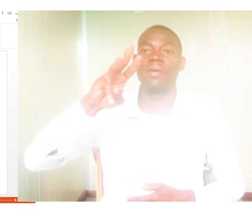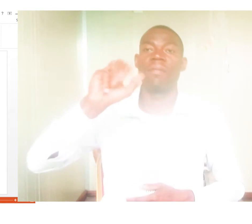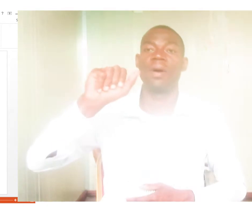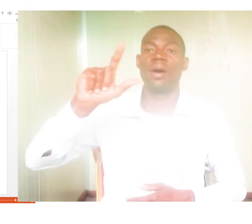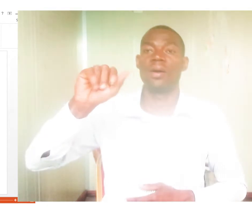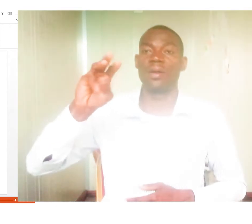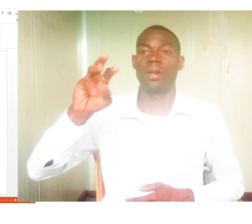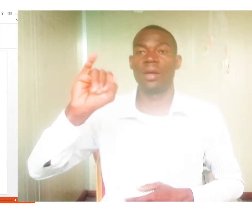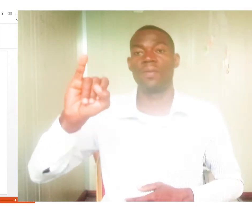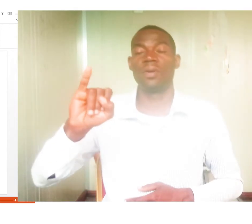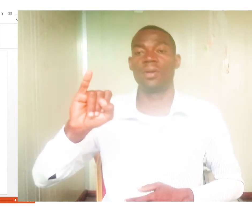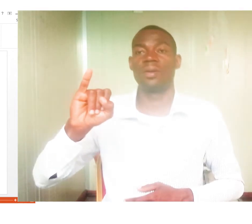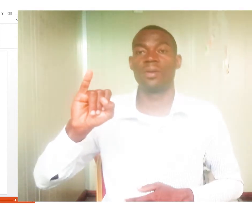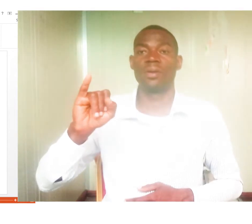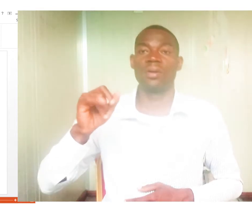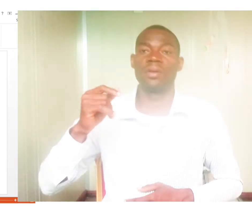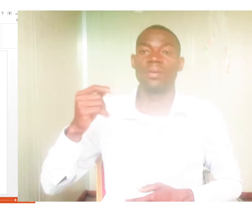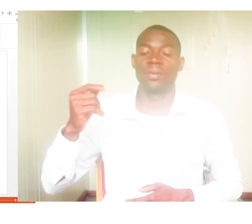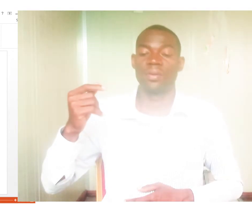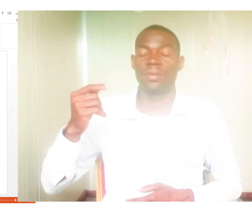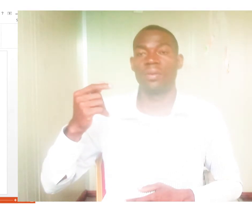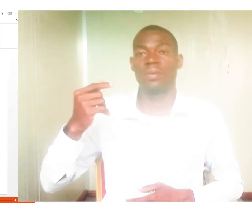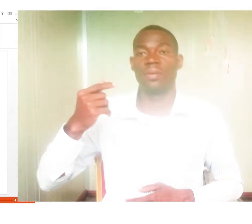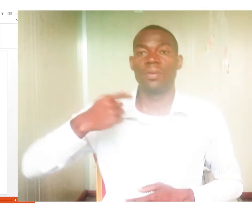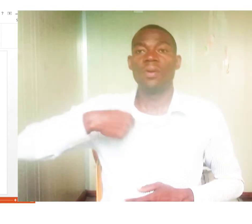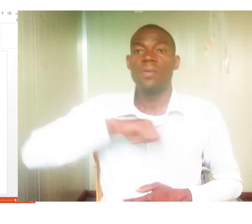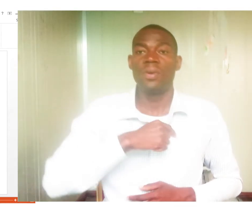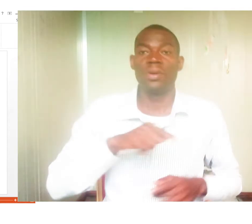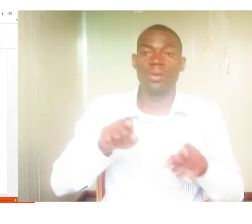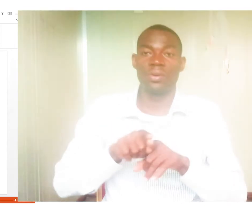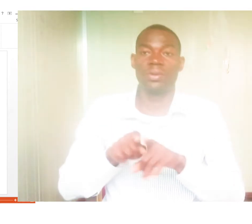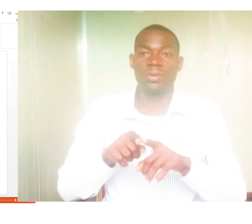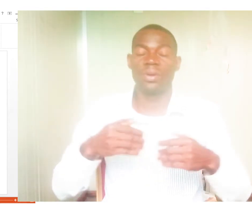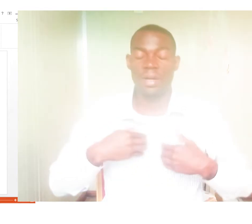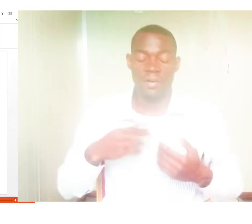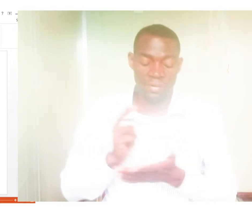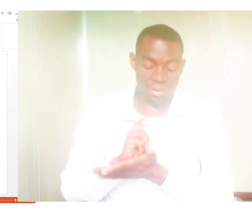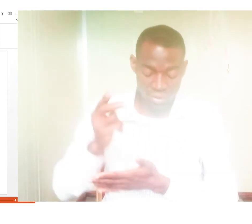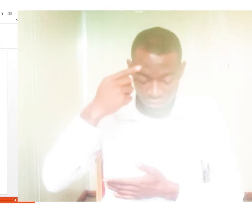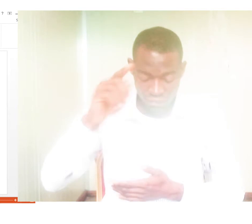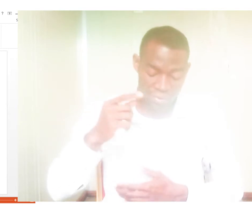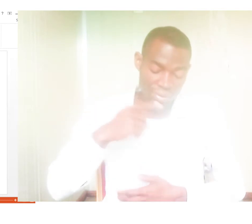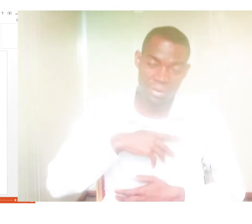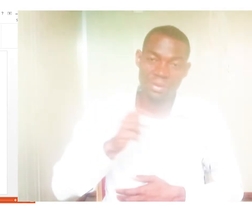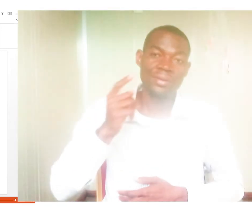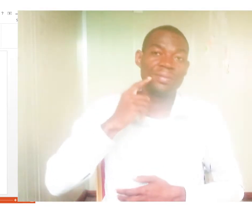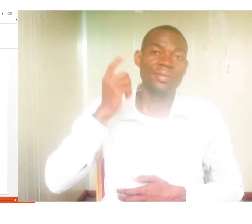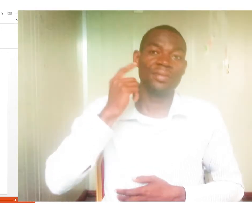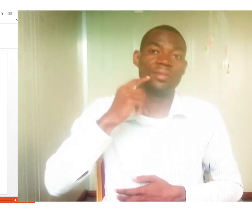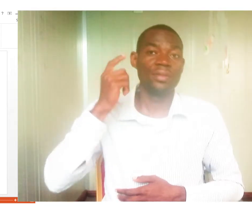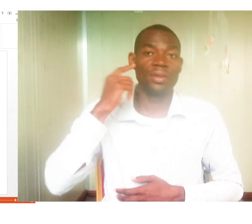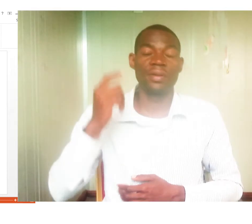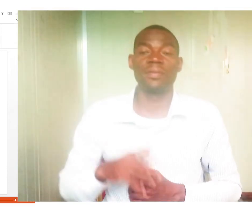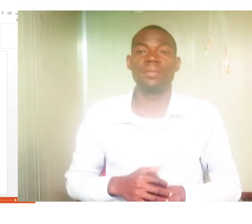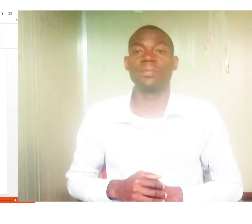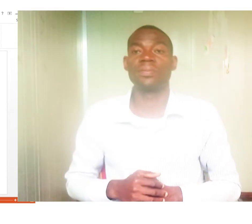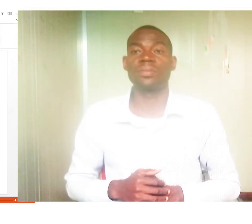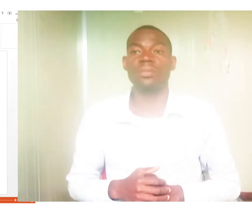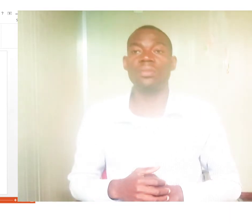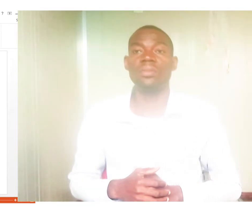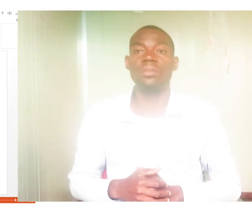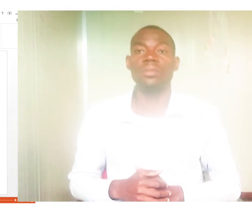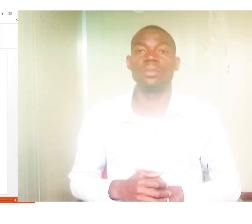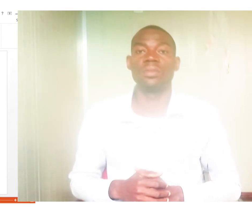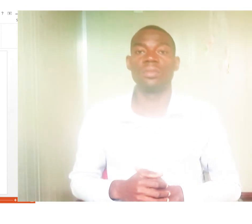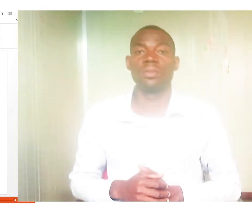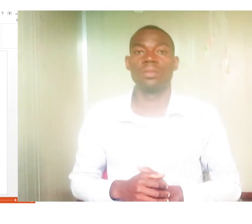school, and no university for the deaf. In the University of Malawi, only Chancellor College accommodates